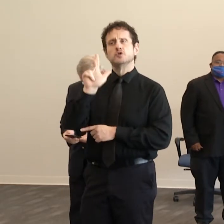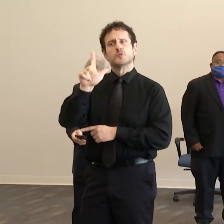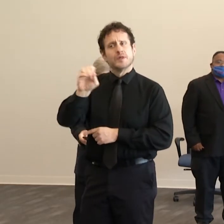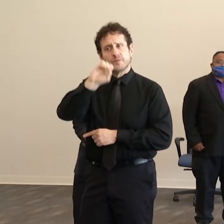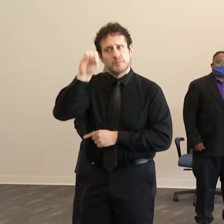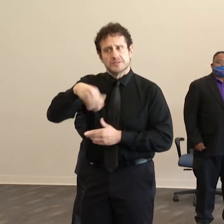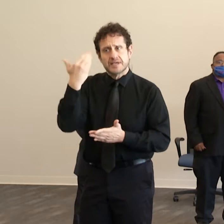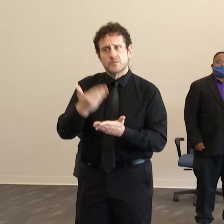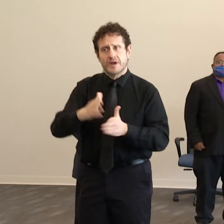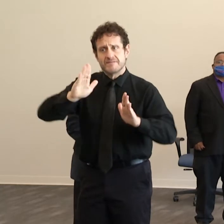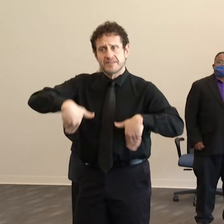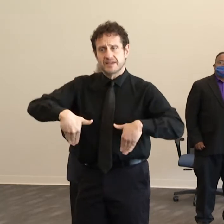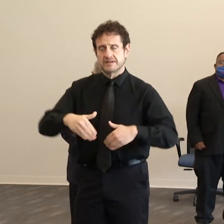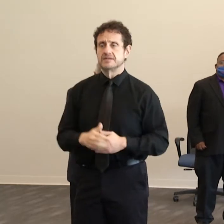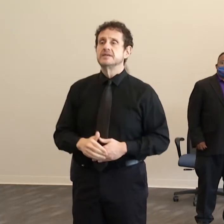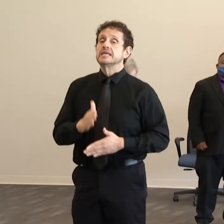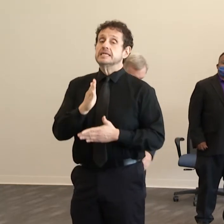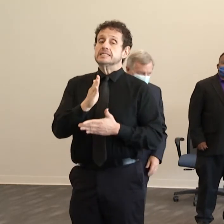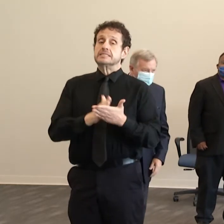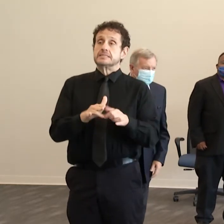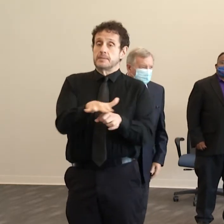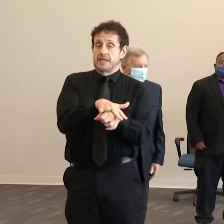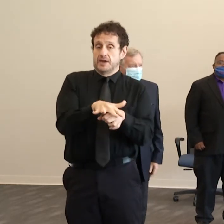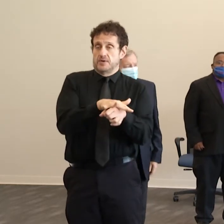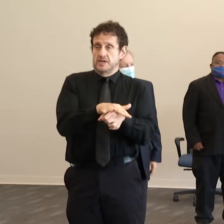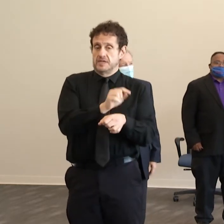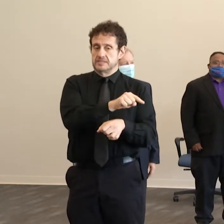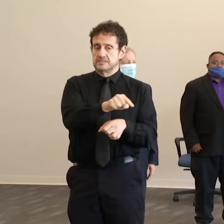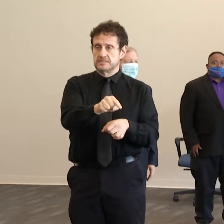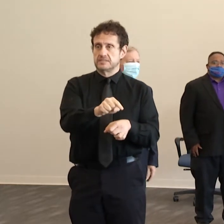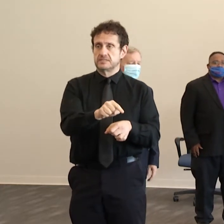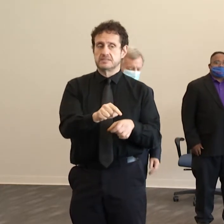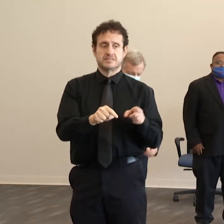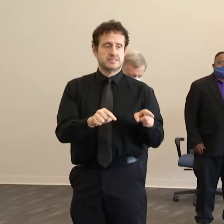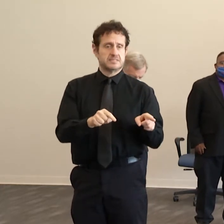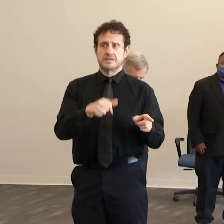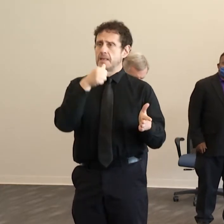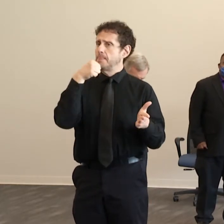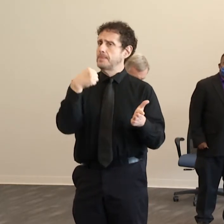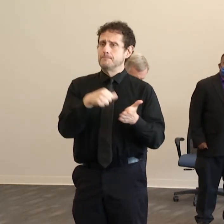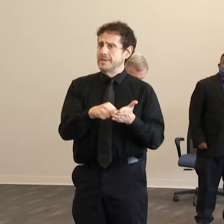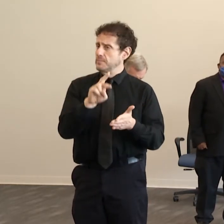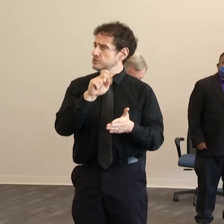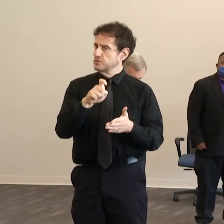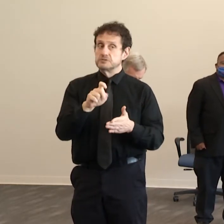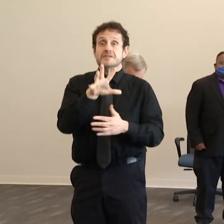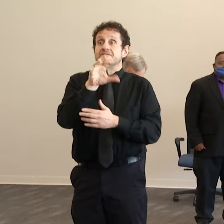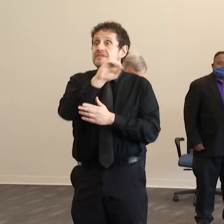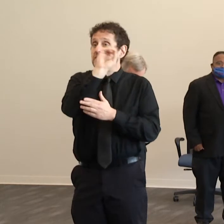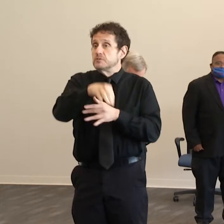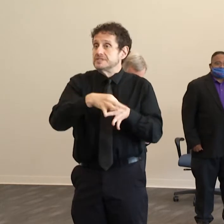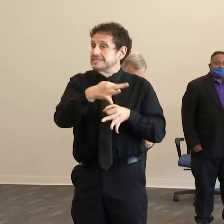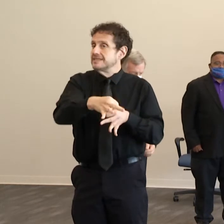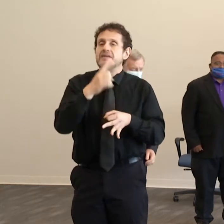We have some zip codes where 50% of our mail order prescriptions were delayed.